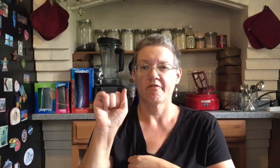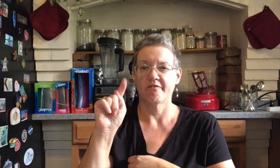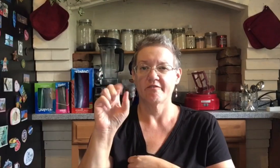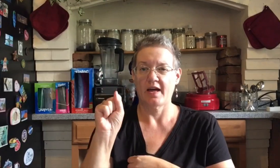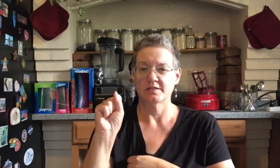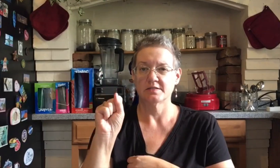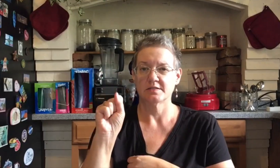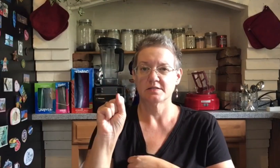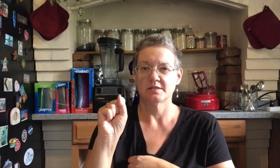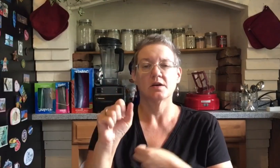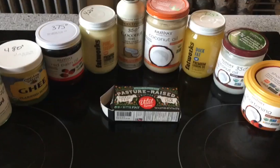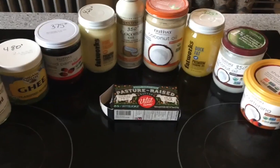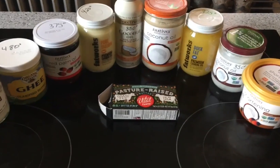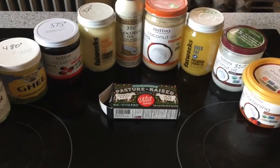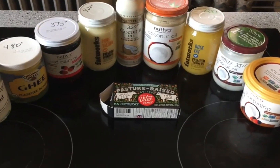fats.